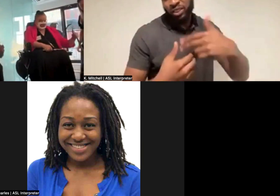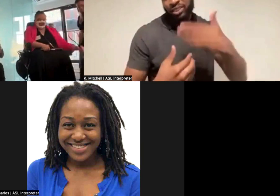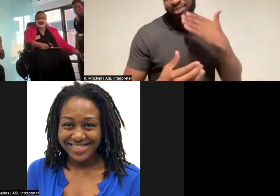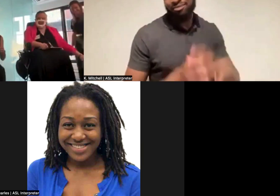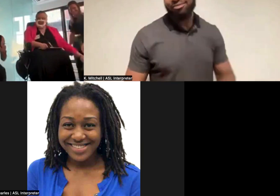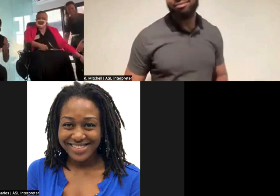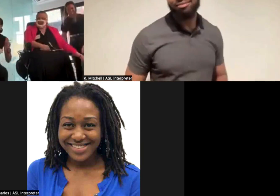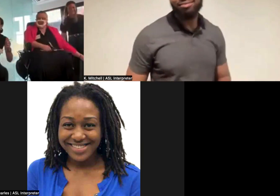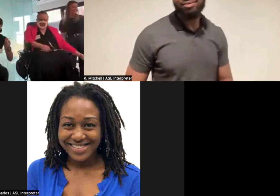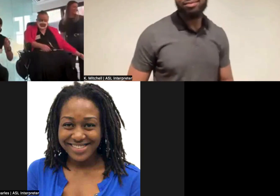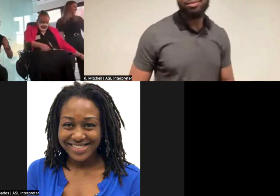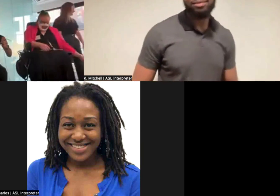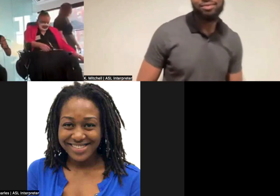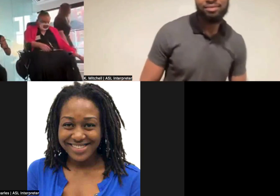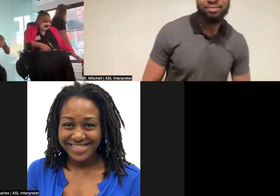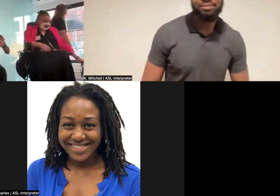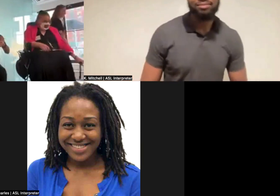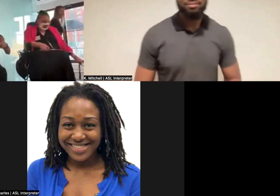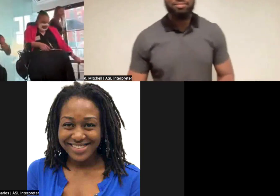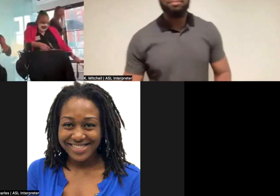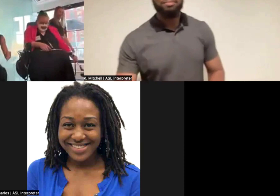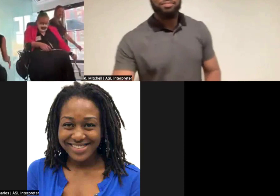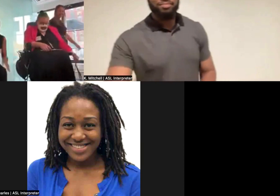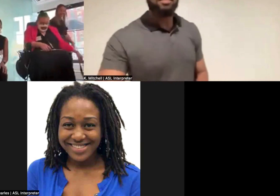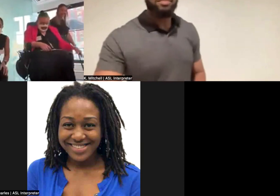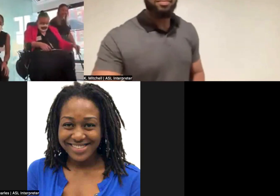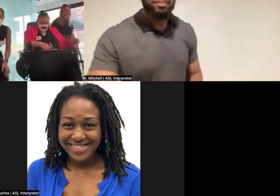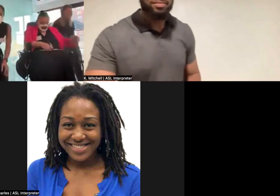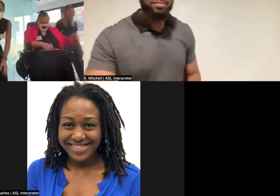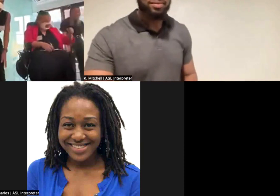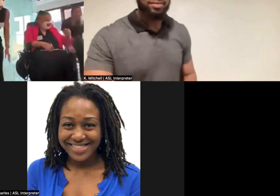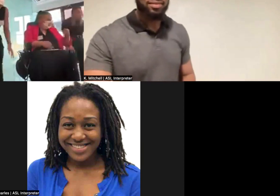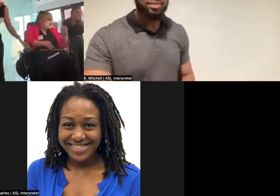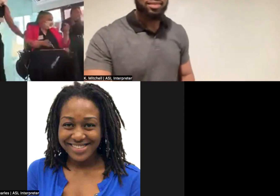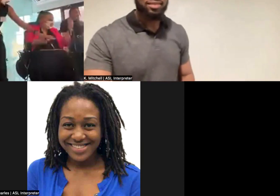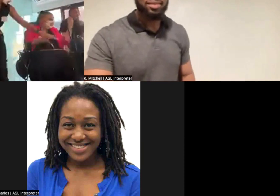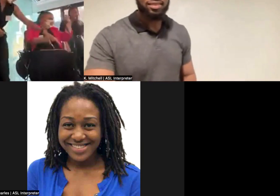I forgot about it. I'm sorry, you could push it one.